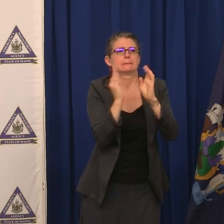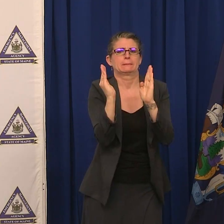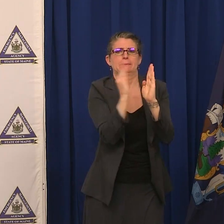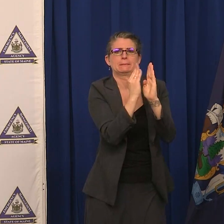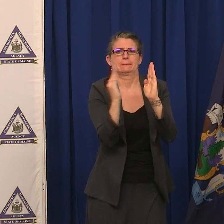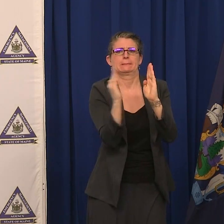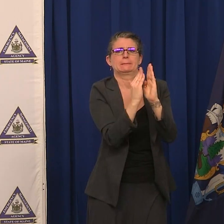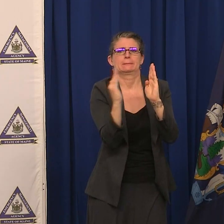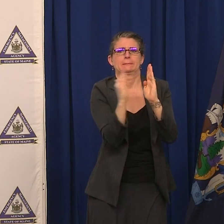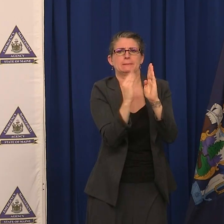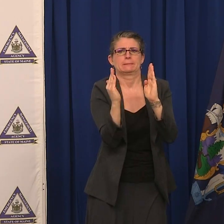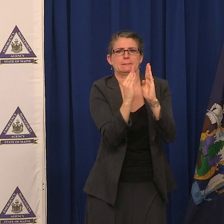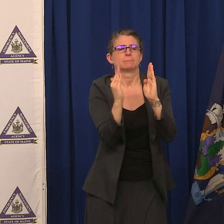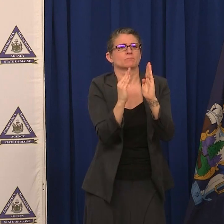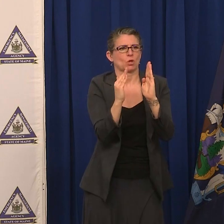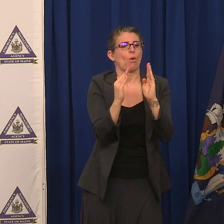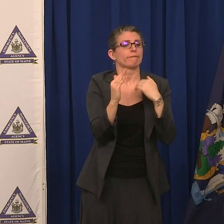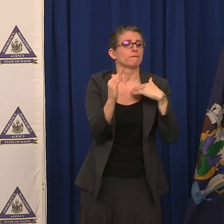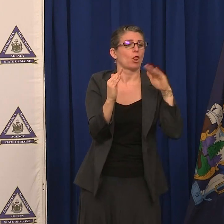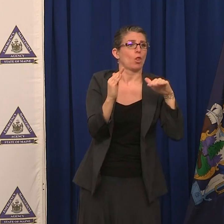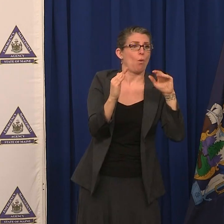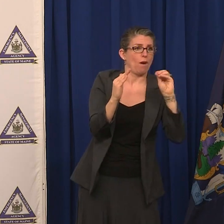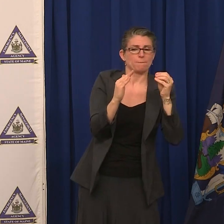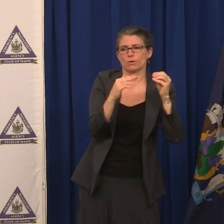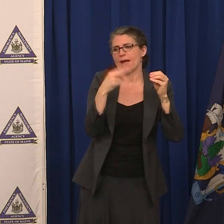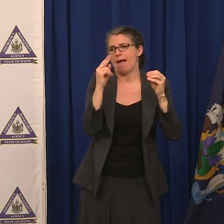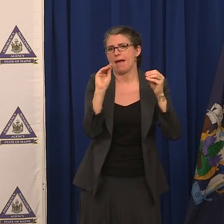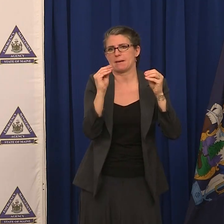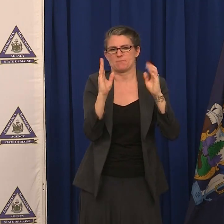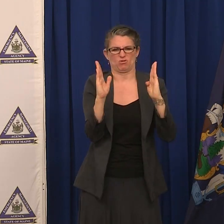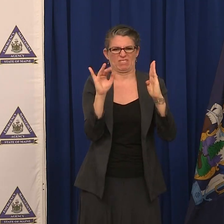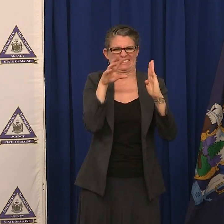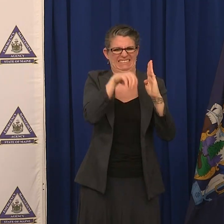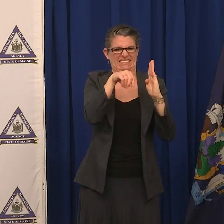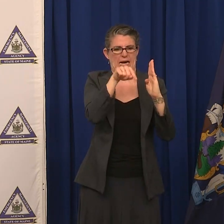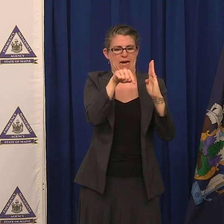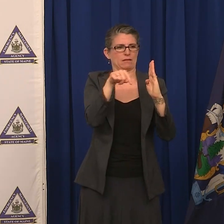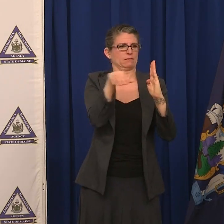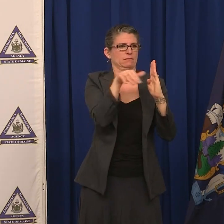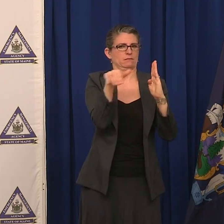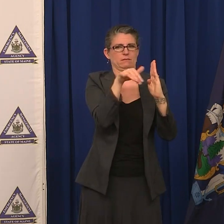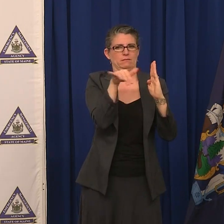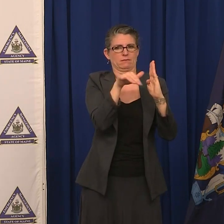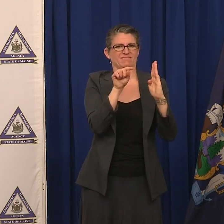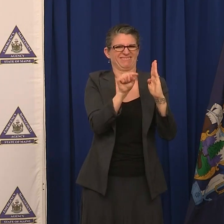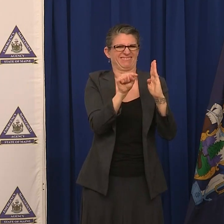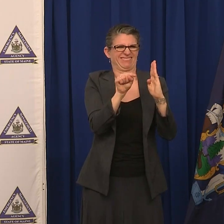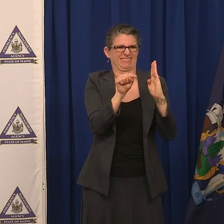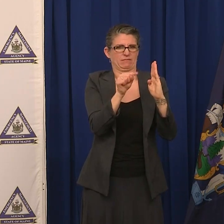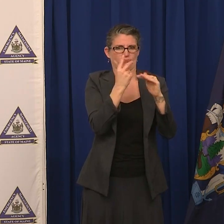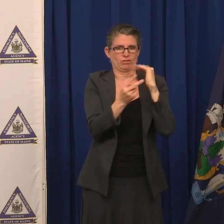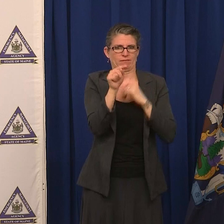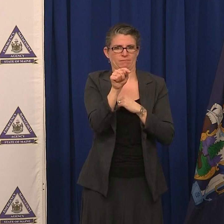between. So I'm going to actually go back to the phone, and then we'll go back to the room. And I'd like to turn to Steve Missler.